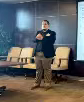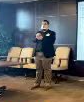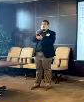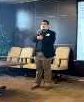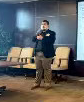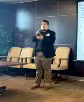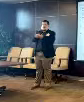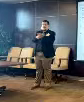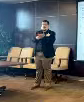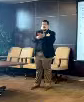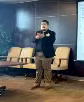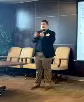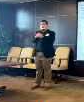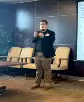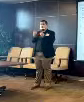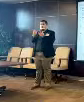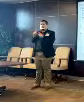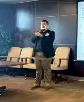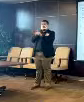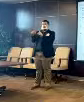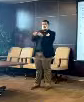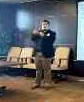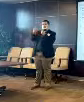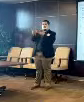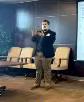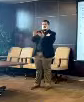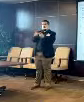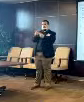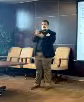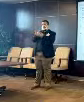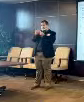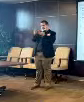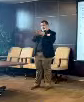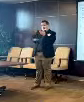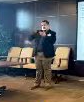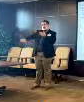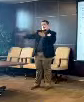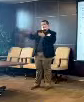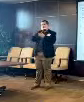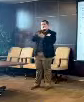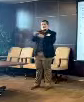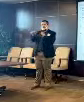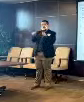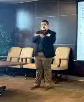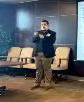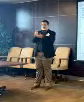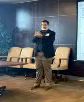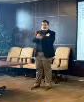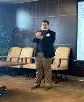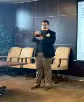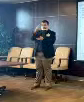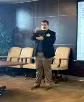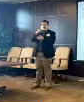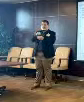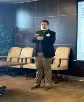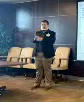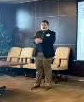actually been in discussions with a lot of different other providers to help provide this across the entire region as a therapy that we think is